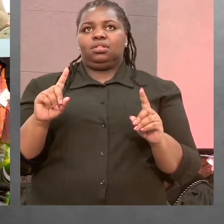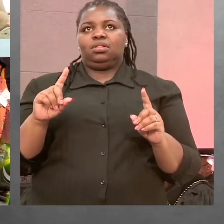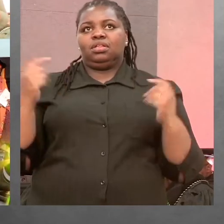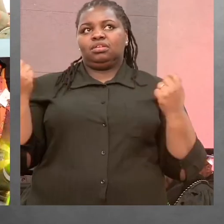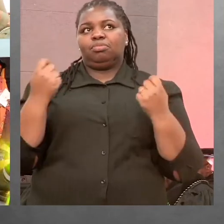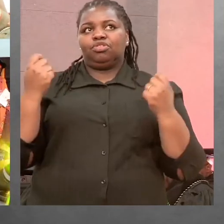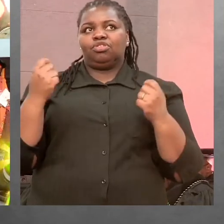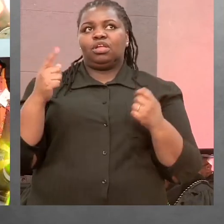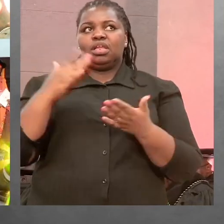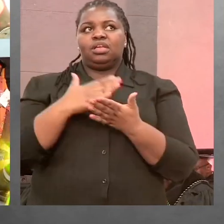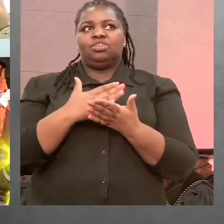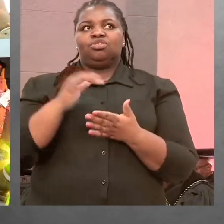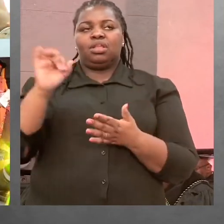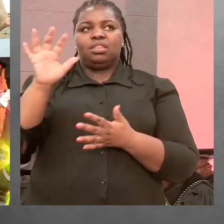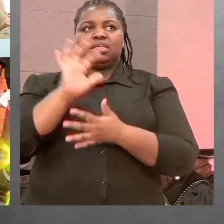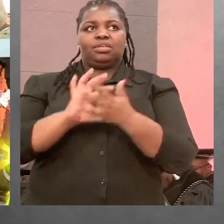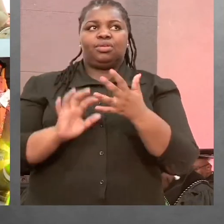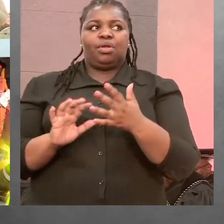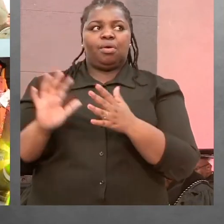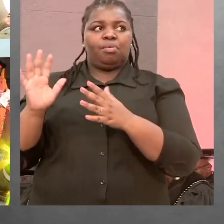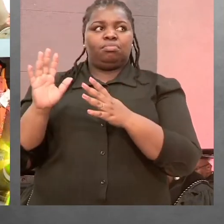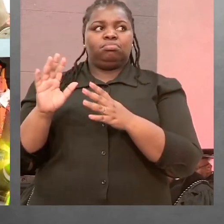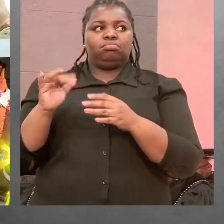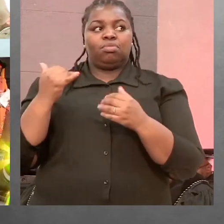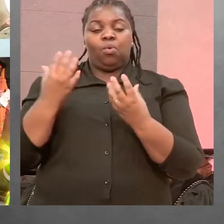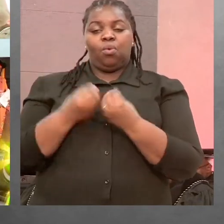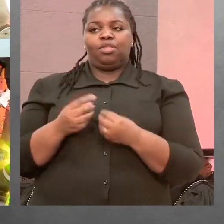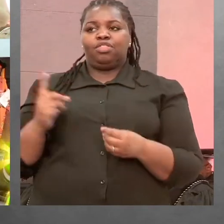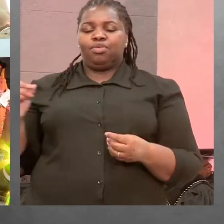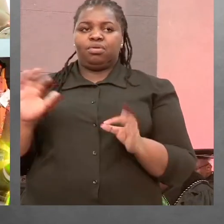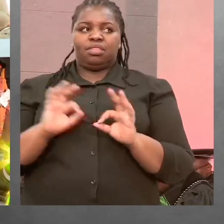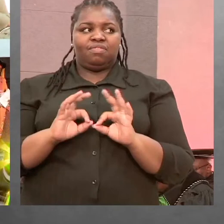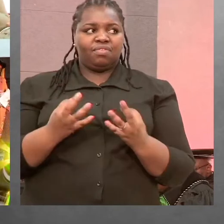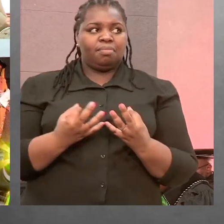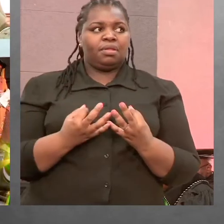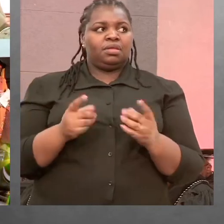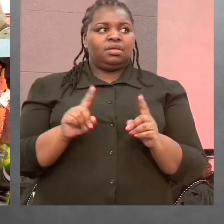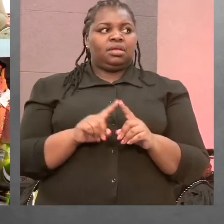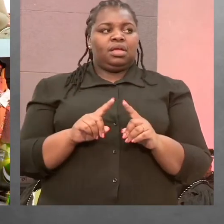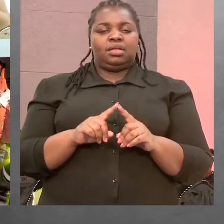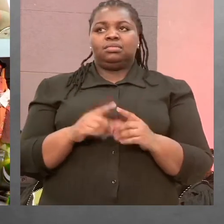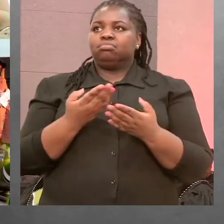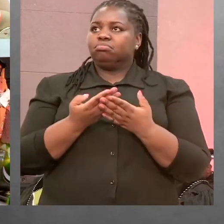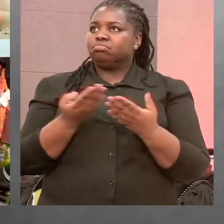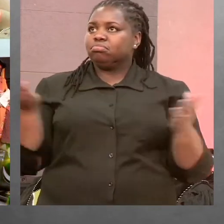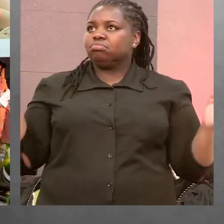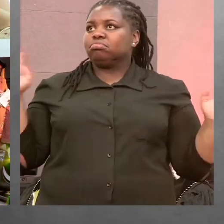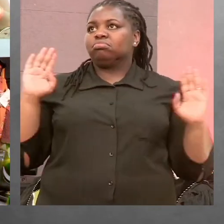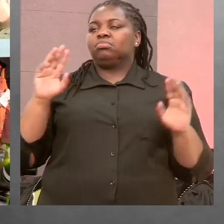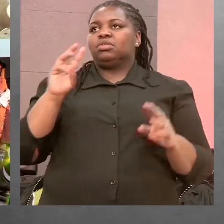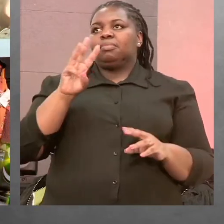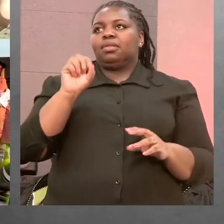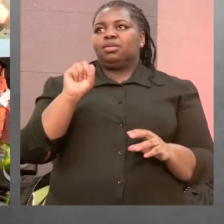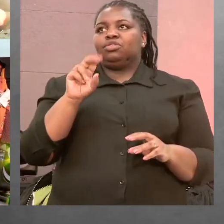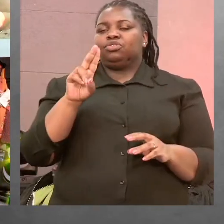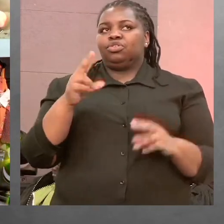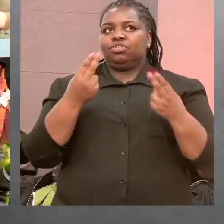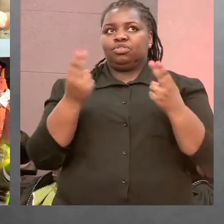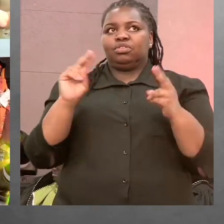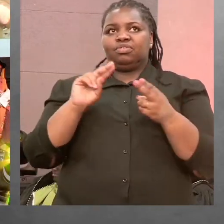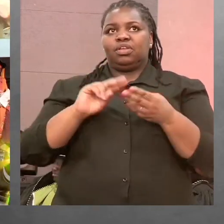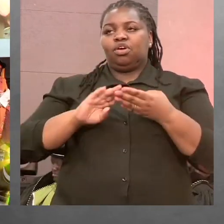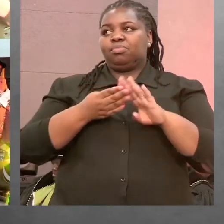and sharing this historical moment with you, your family, the entire Walter Sisulu University